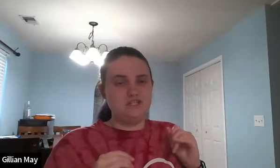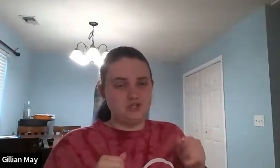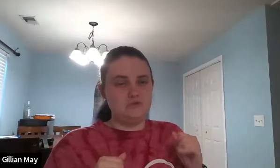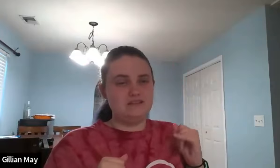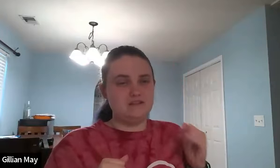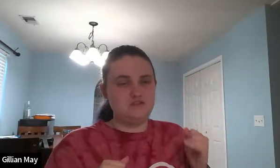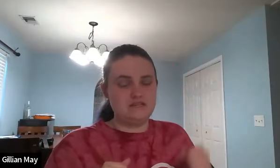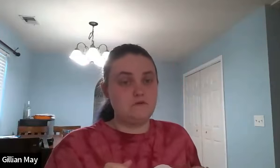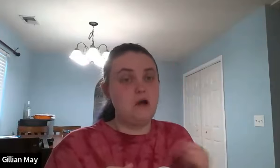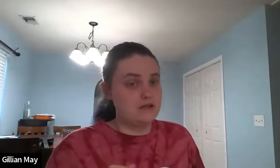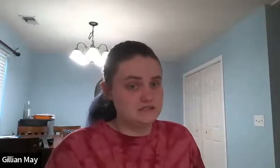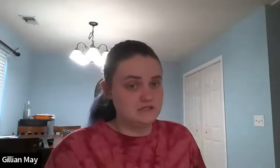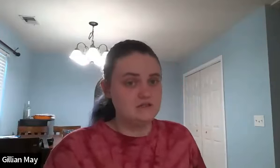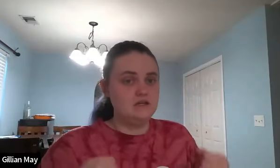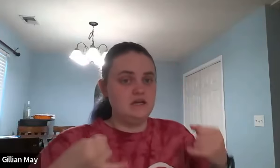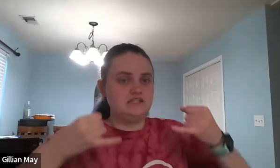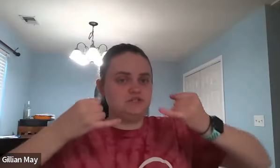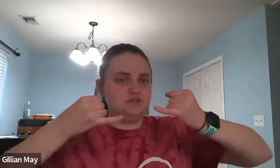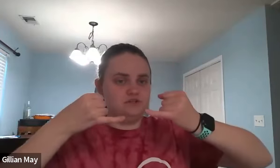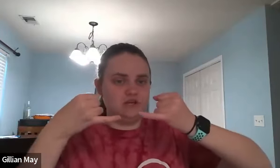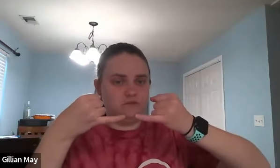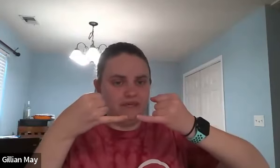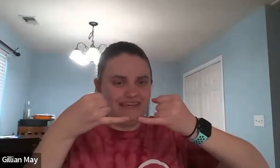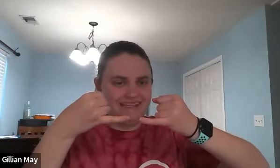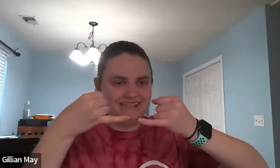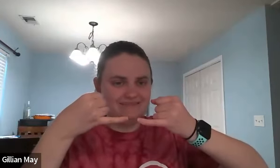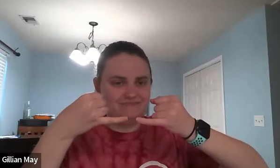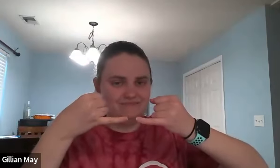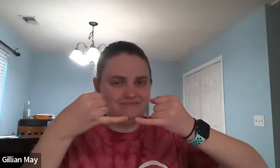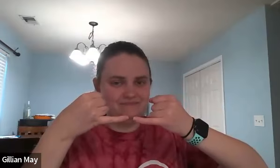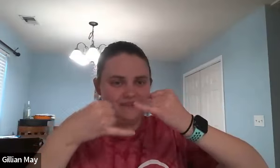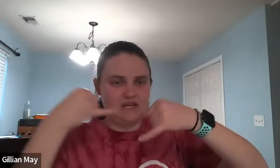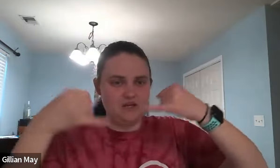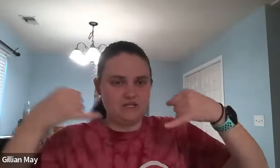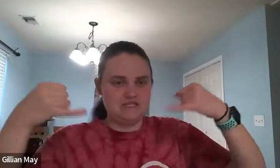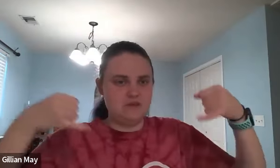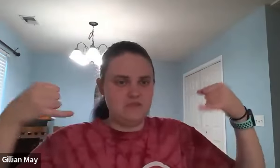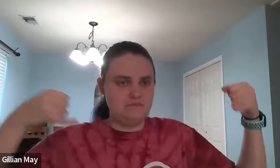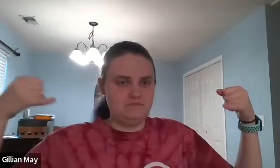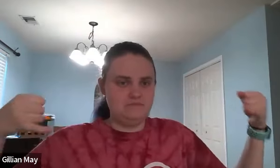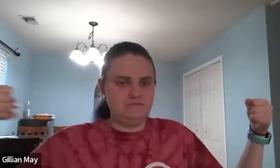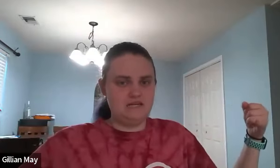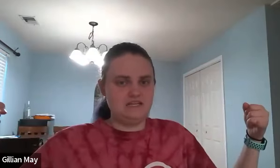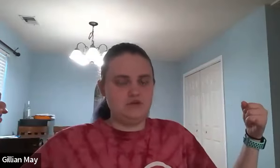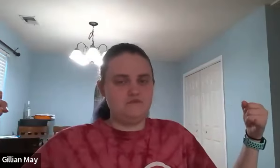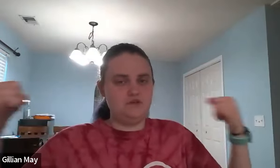in general is also the sign for pasta. And so what you're going to do is you're going to have your pinkies and you're going to spin them. And it's like you have the